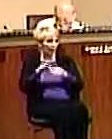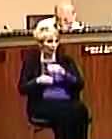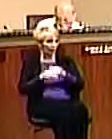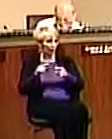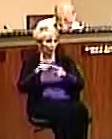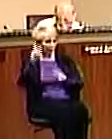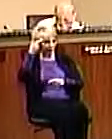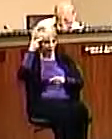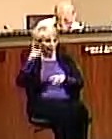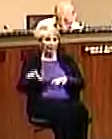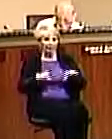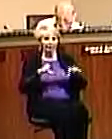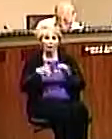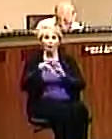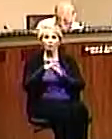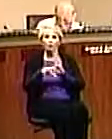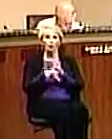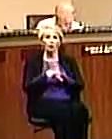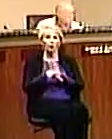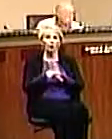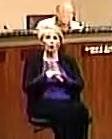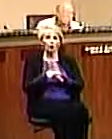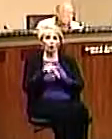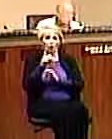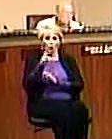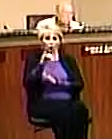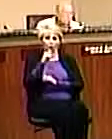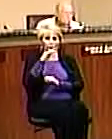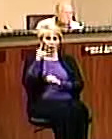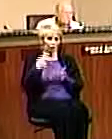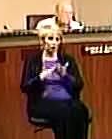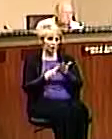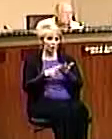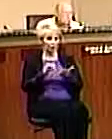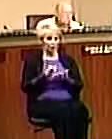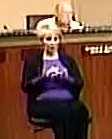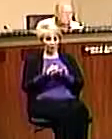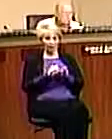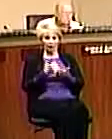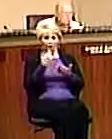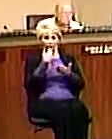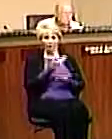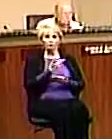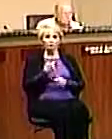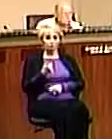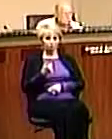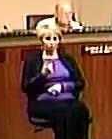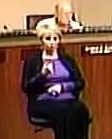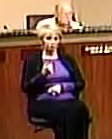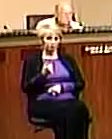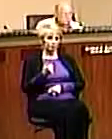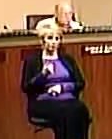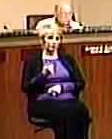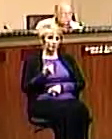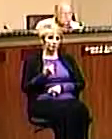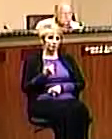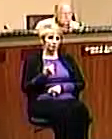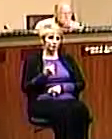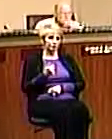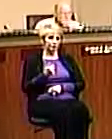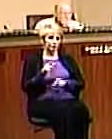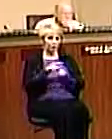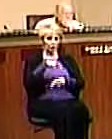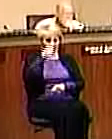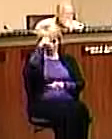our political activity policy, and Louie is going to discuss that. Thank you. October. As